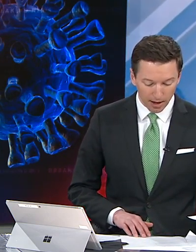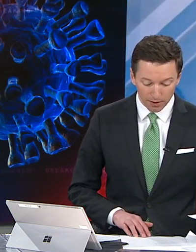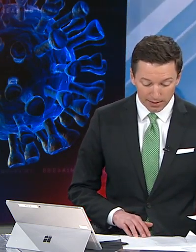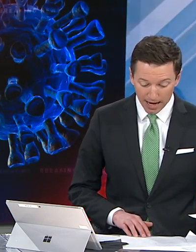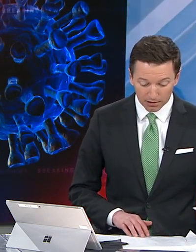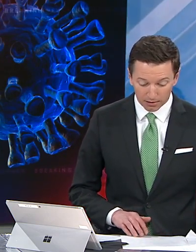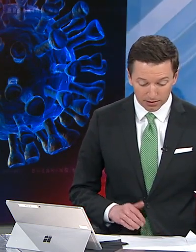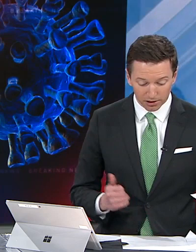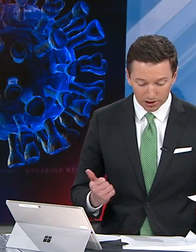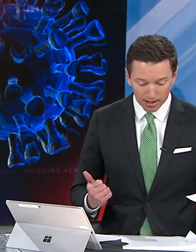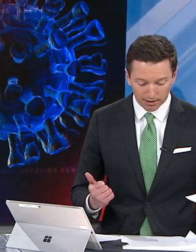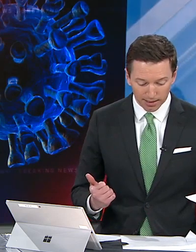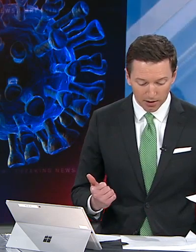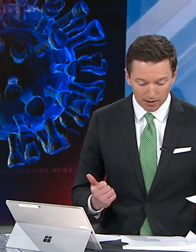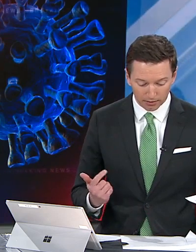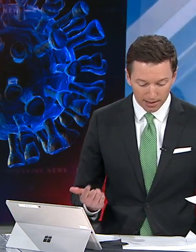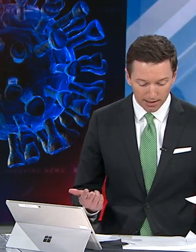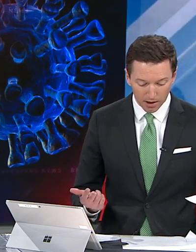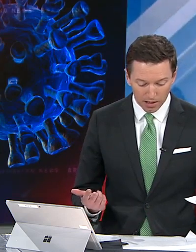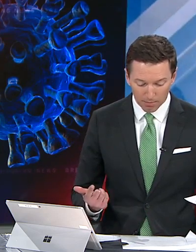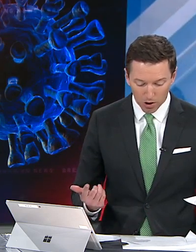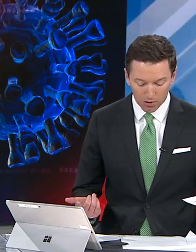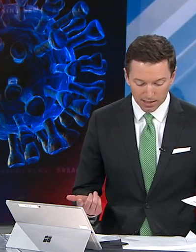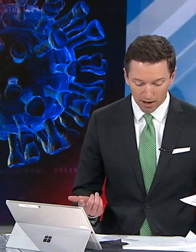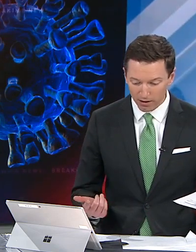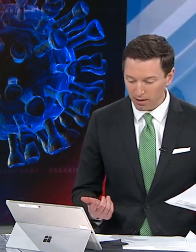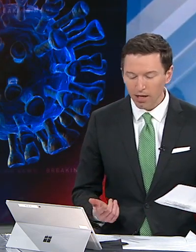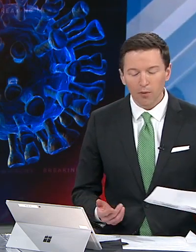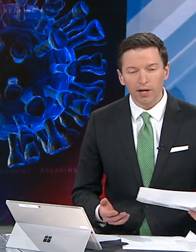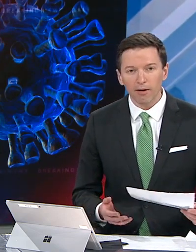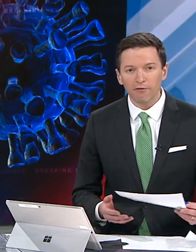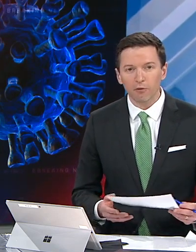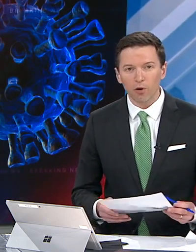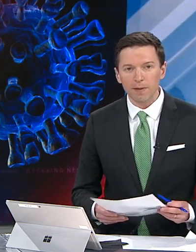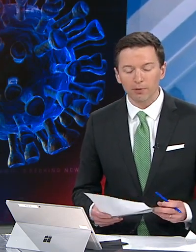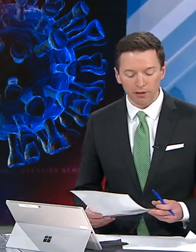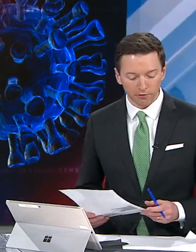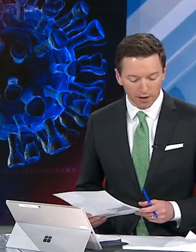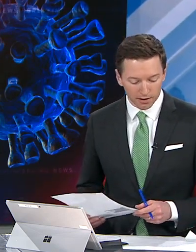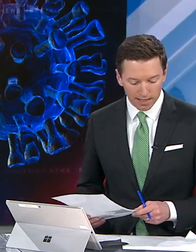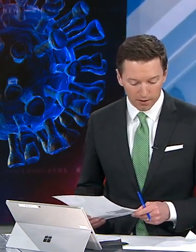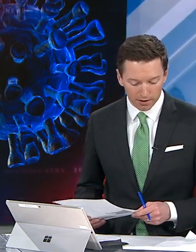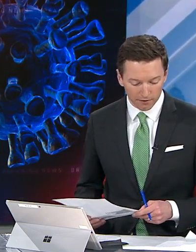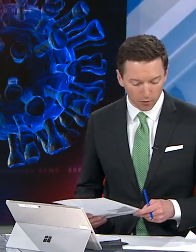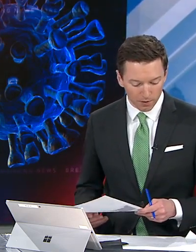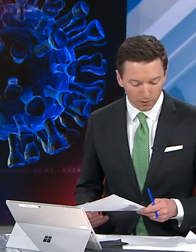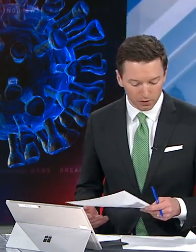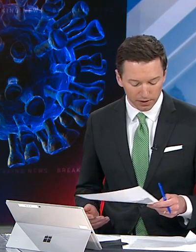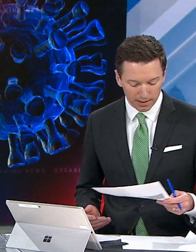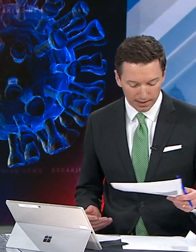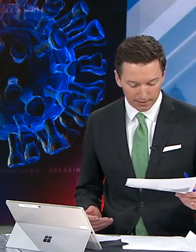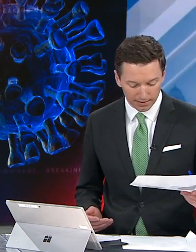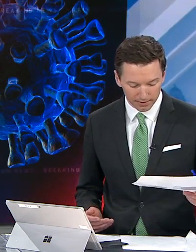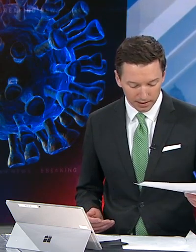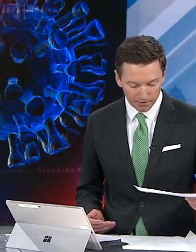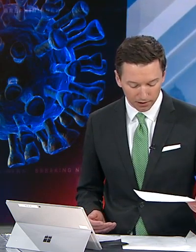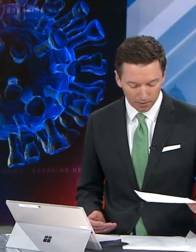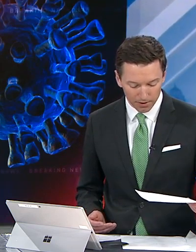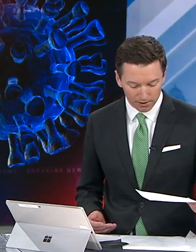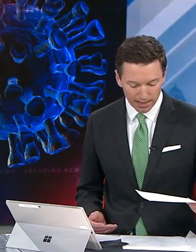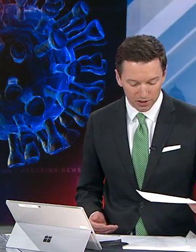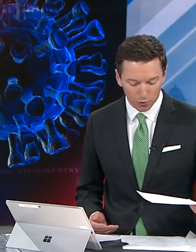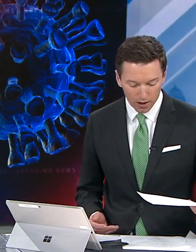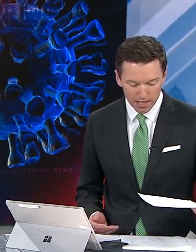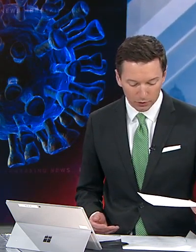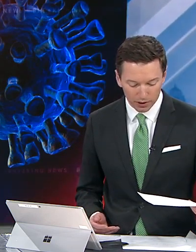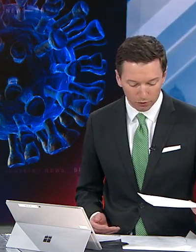latest counties added to the list: Coshocton County, Lake County, and Mahoney County. We now have 4 people here in Franklin County. The 4th person is in the city of